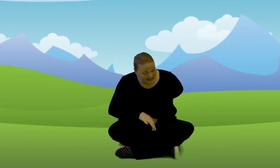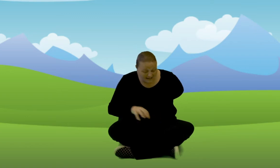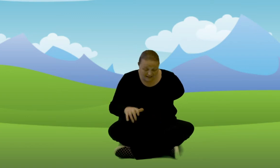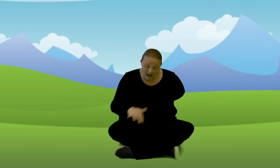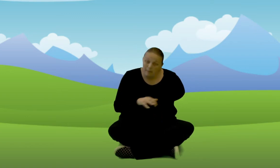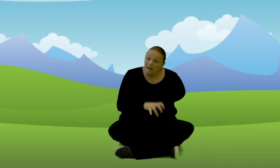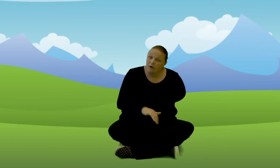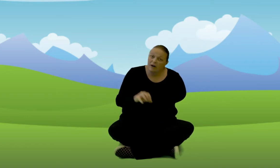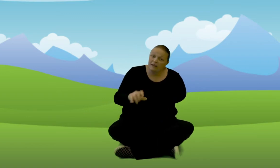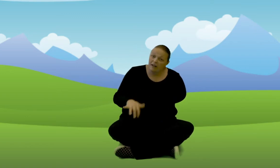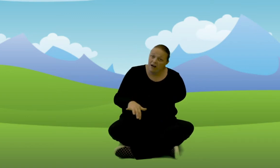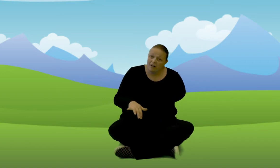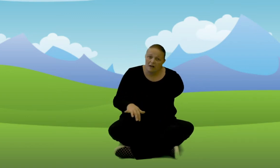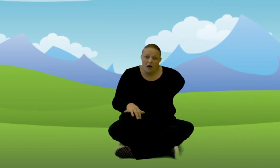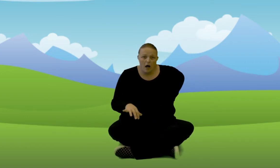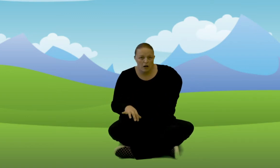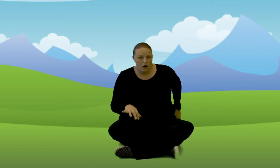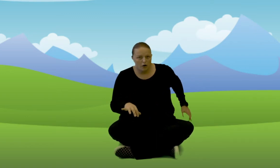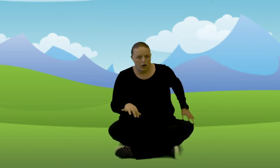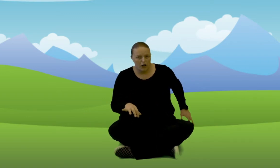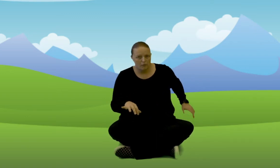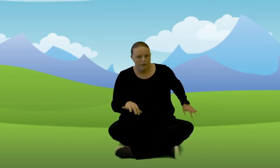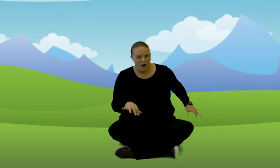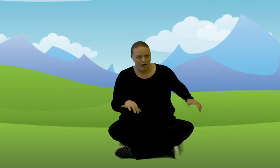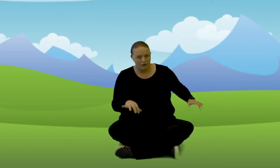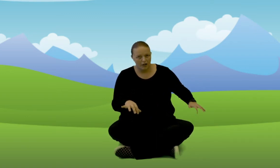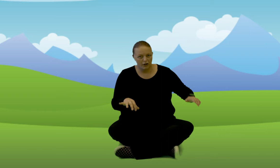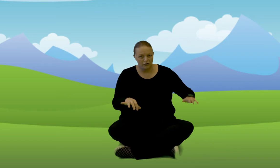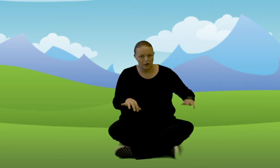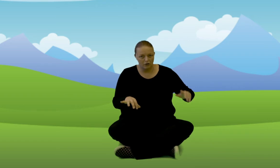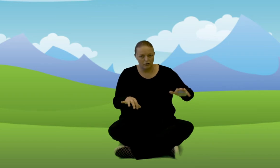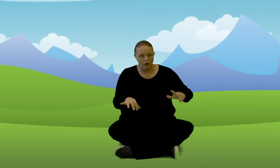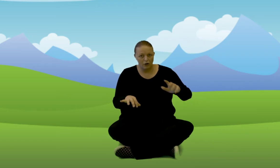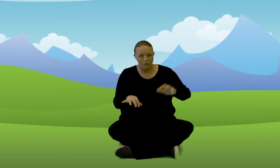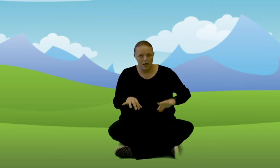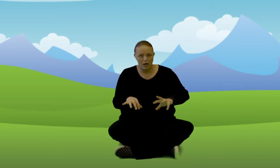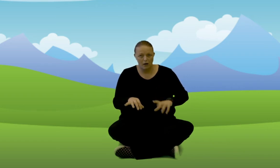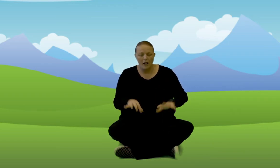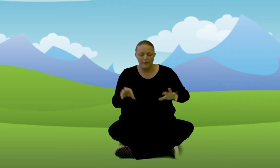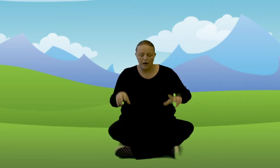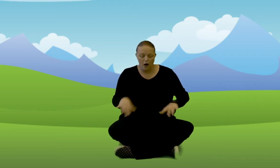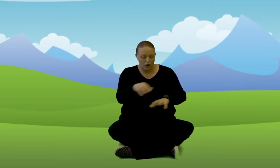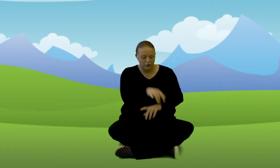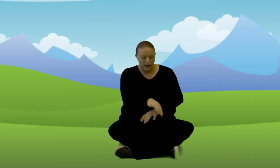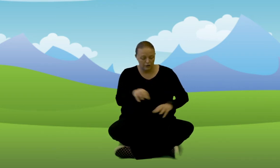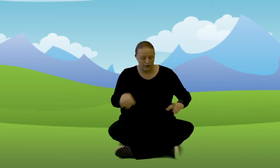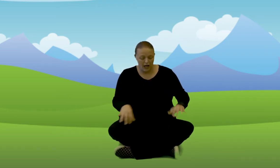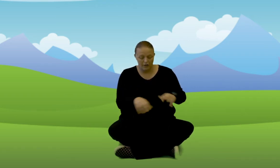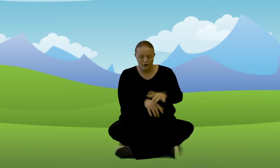ladies stopping for a talk. Along came five little gentlemen. They all danced together